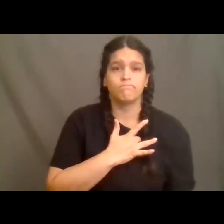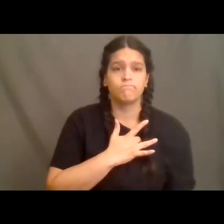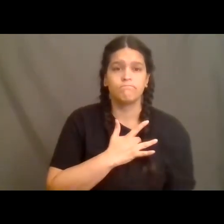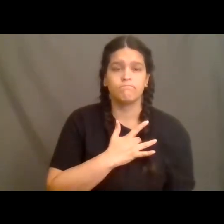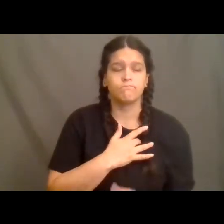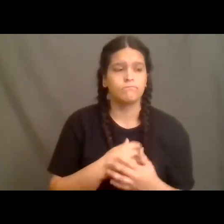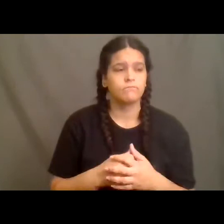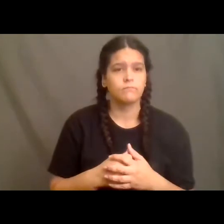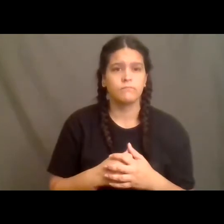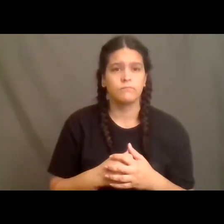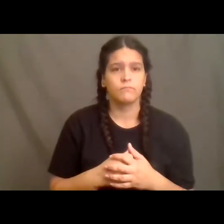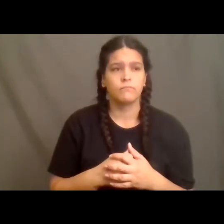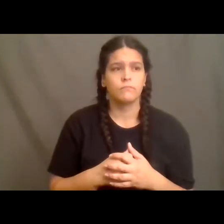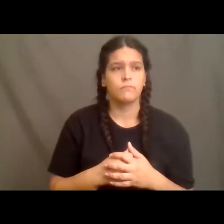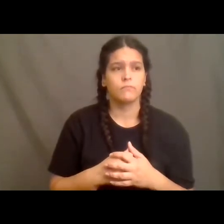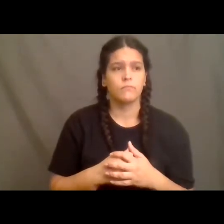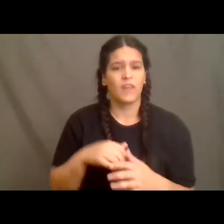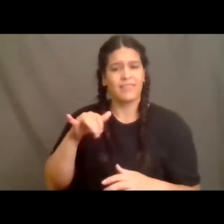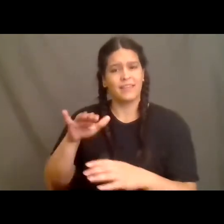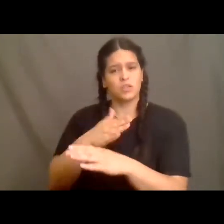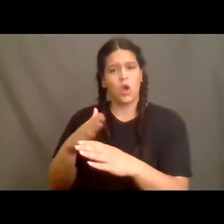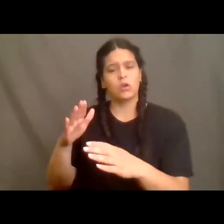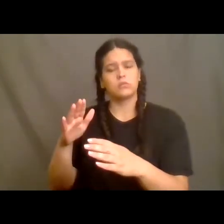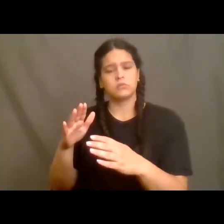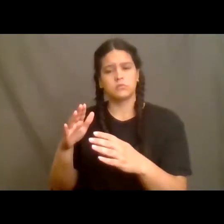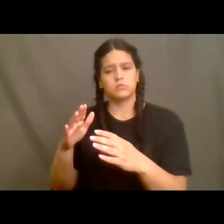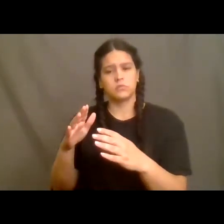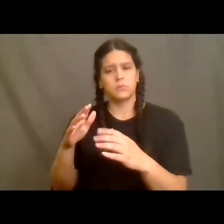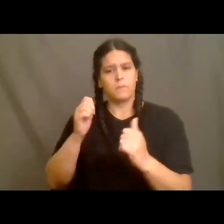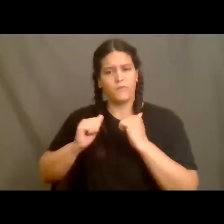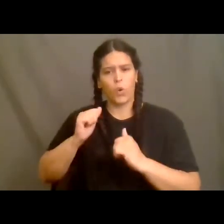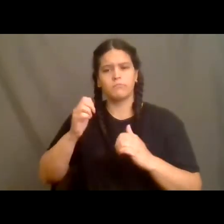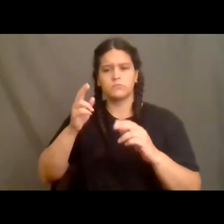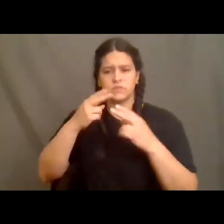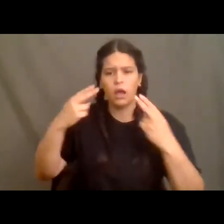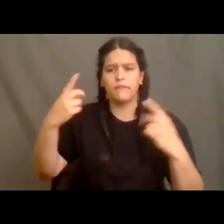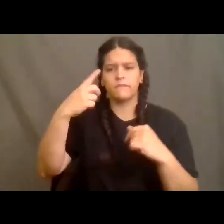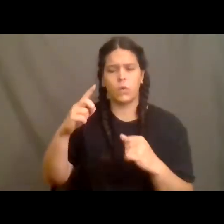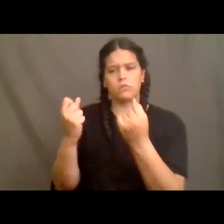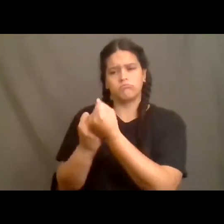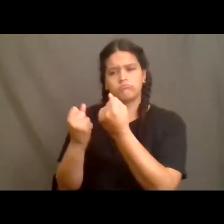it's a song that is sung for our warriors. And right now, with a lot of our